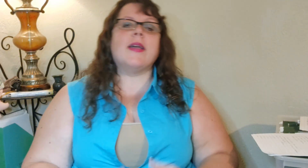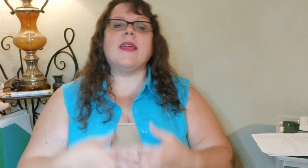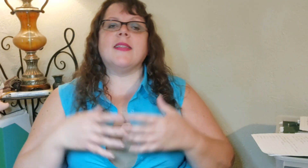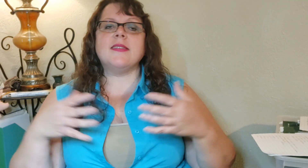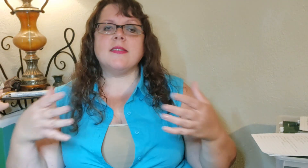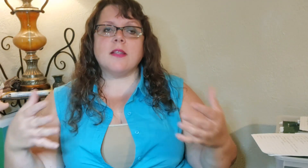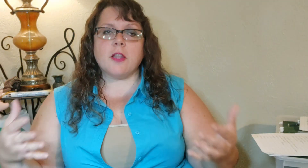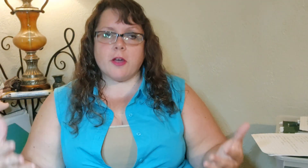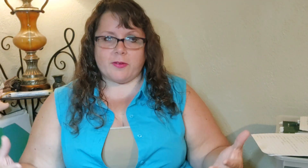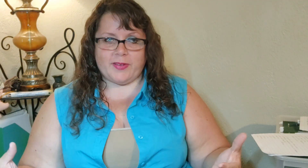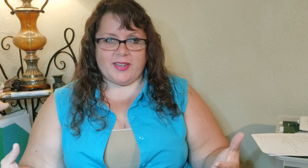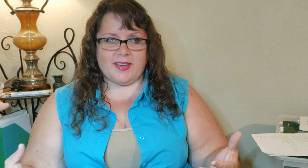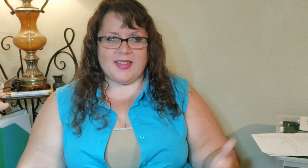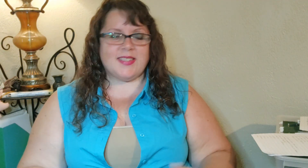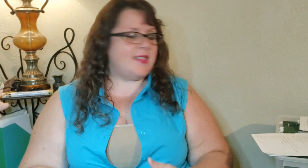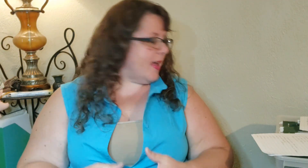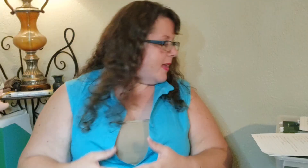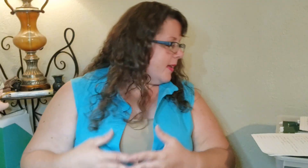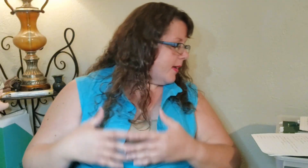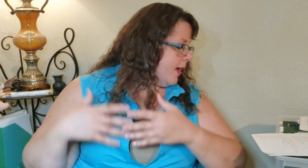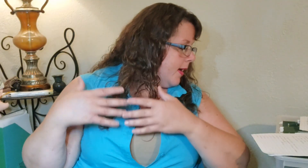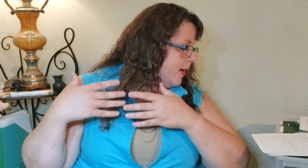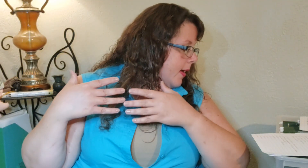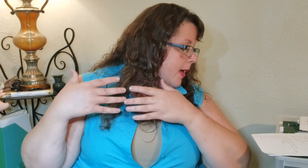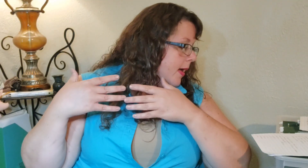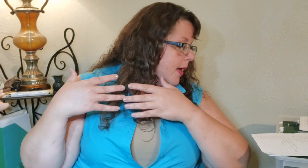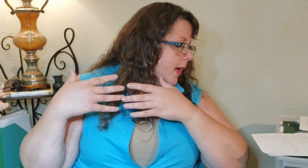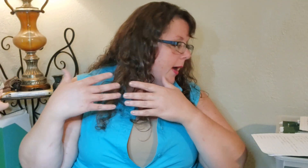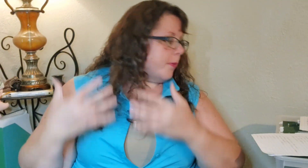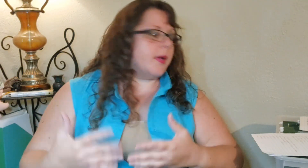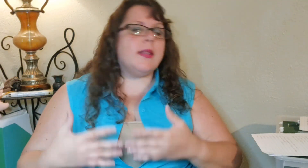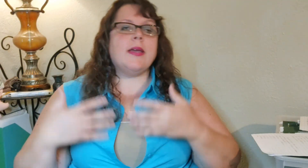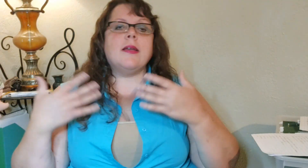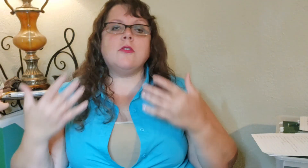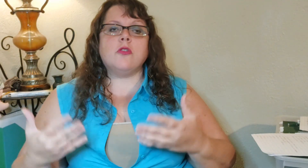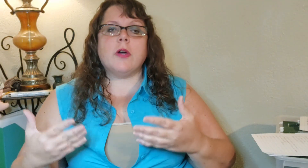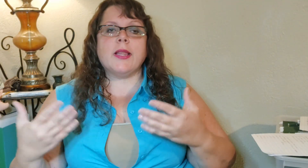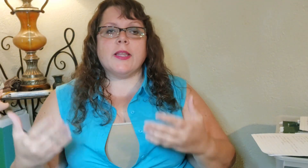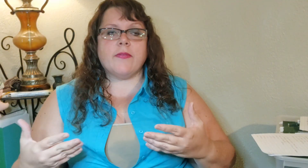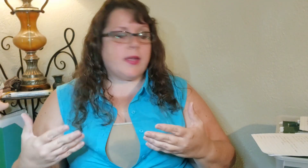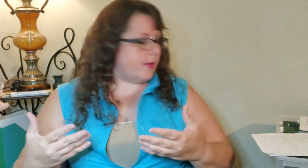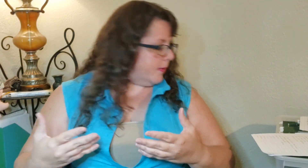Okay, and this is a long one. It's saying, I really enjoy living